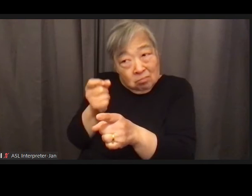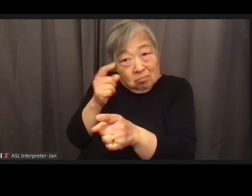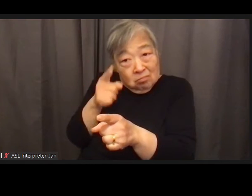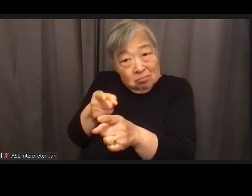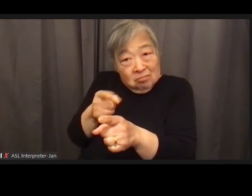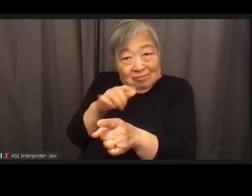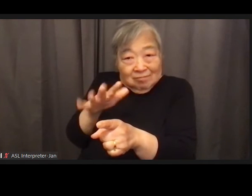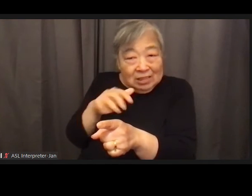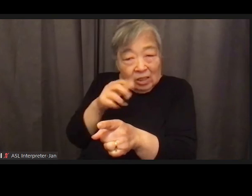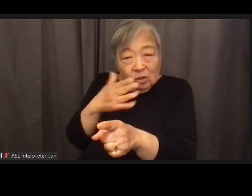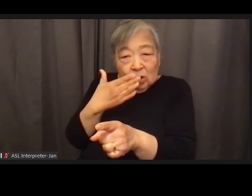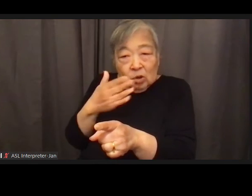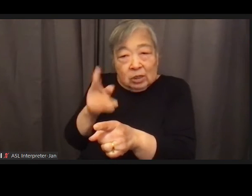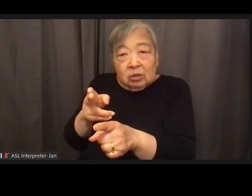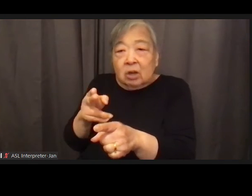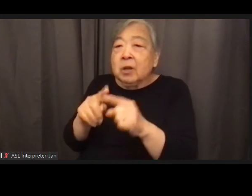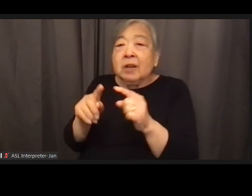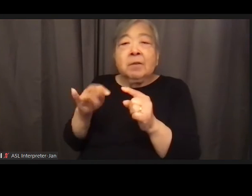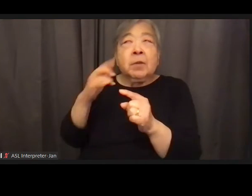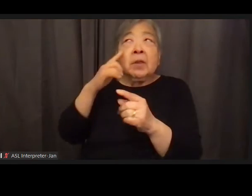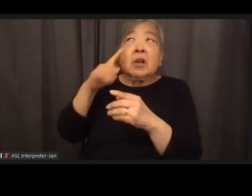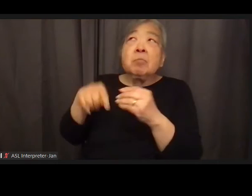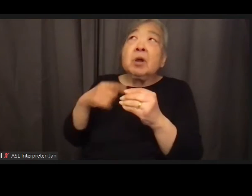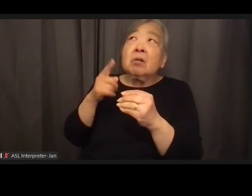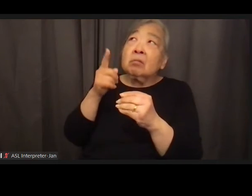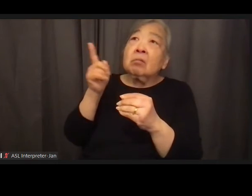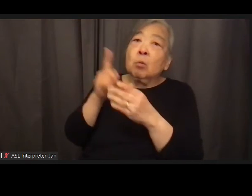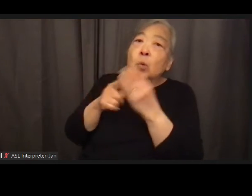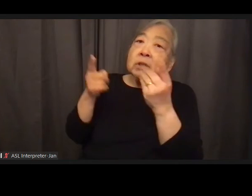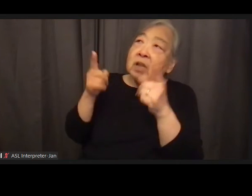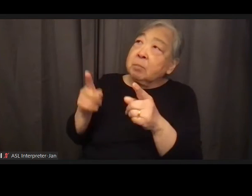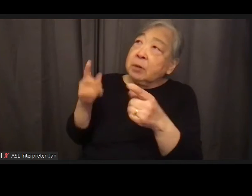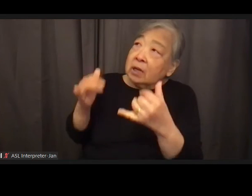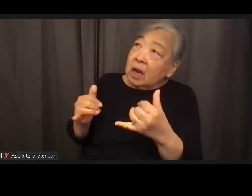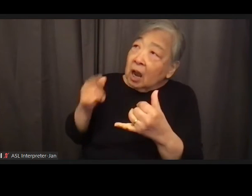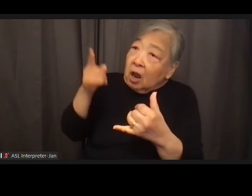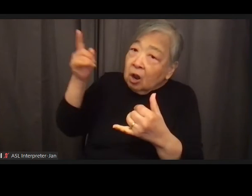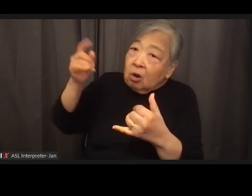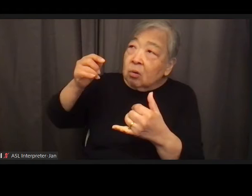think about what's happening today in Italy with the immigrants and